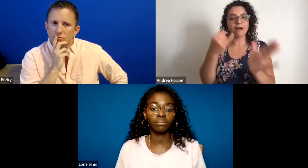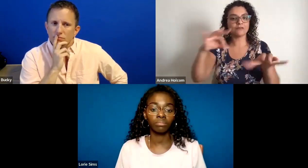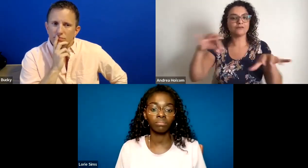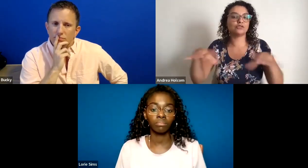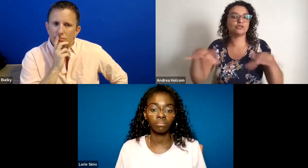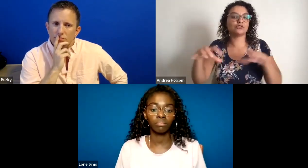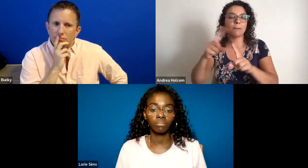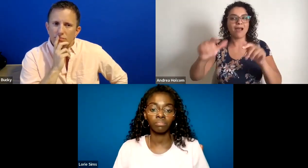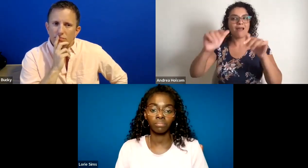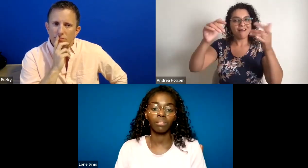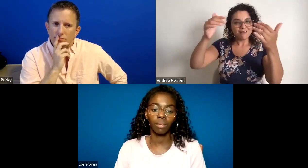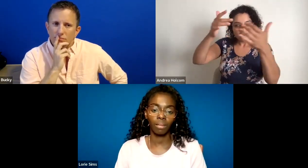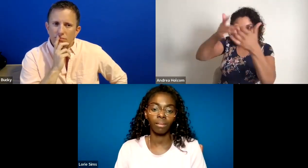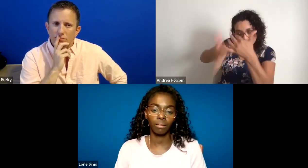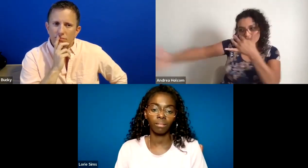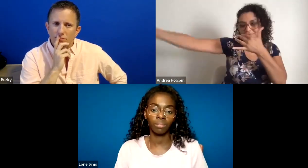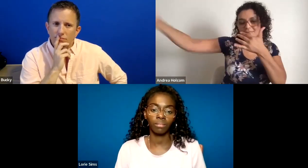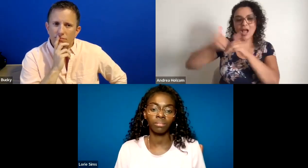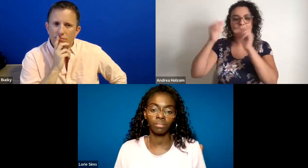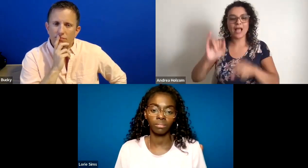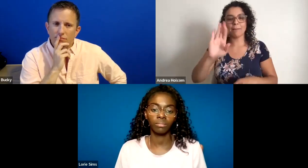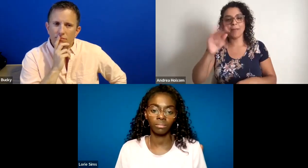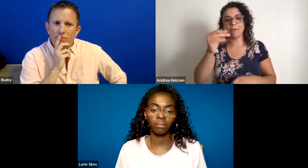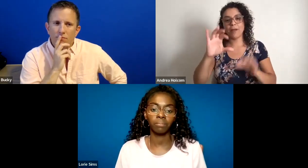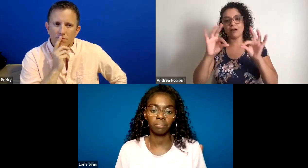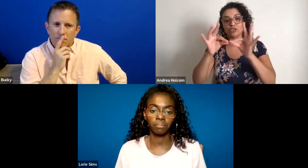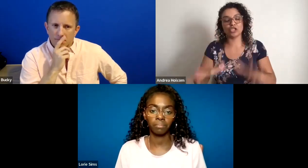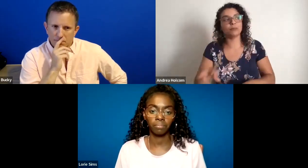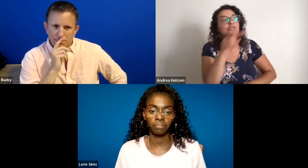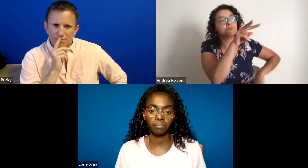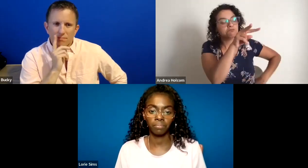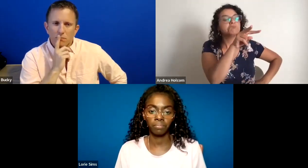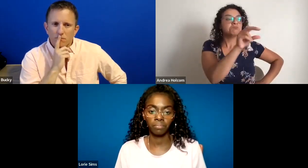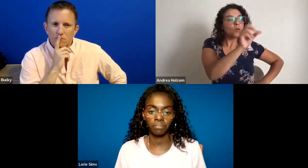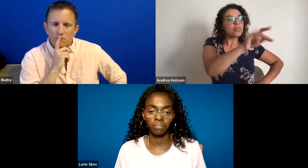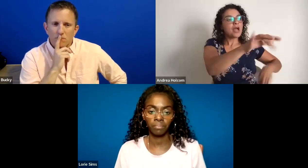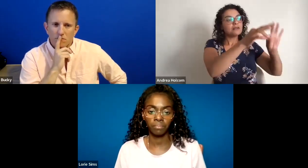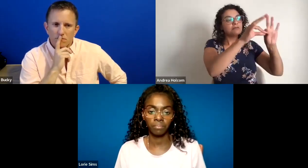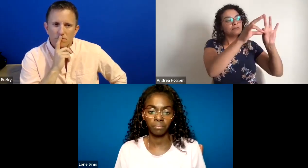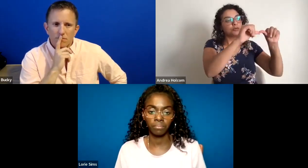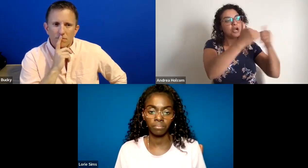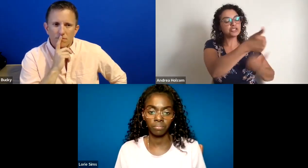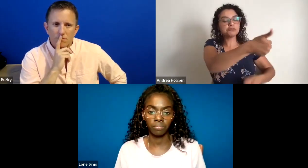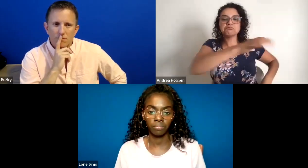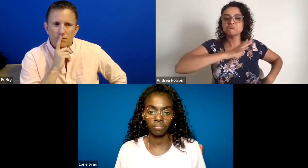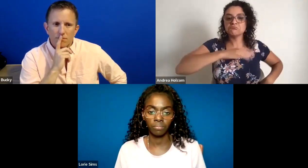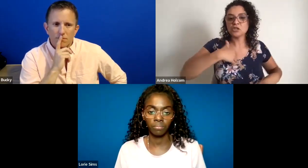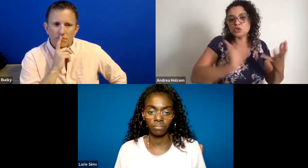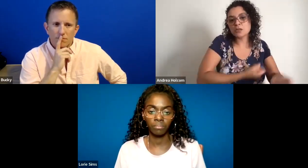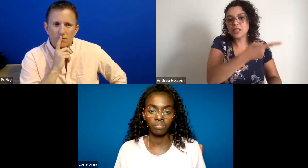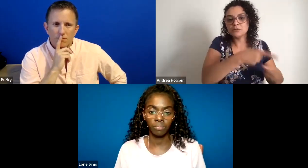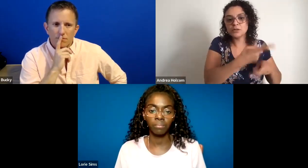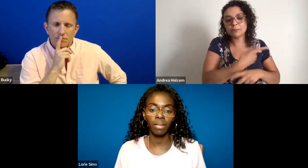are allowing this to be an open forum to talk about the change. But how can we make sure the BIPOC interpreters feel that this is going to